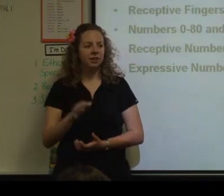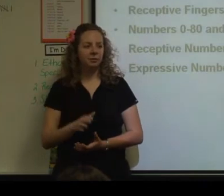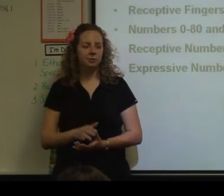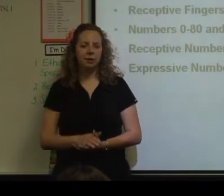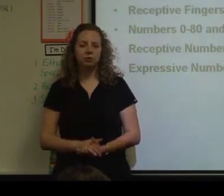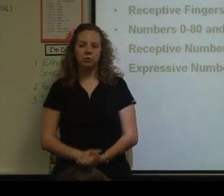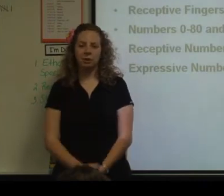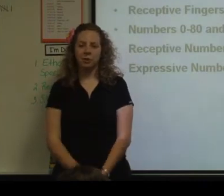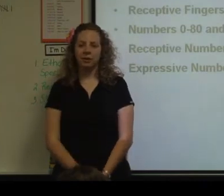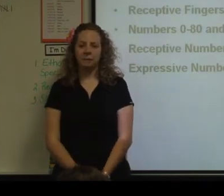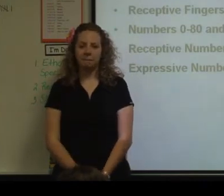Okay, what about 21?